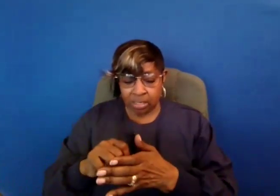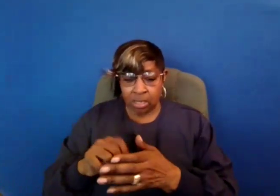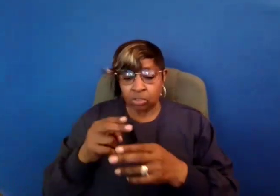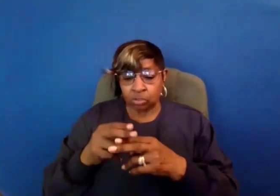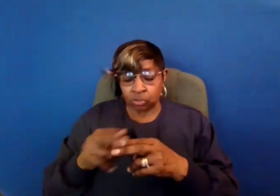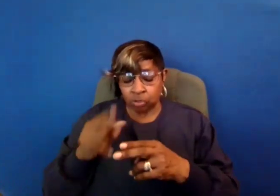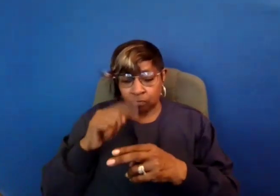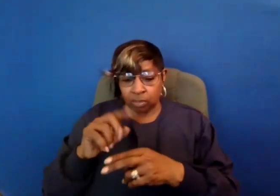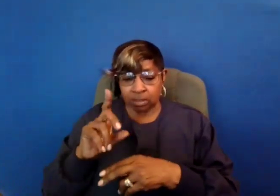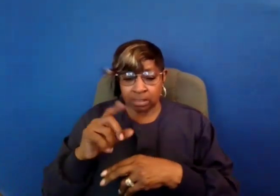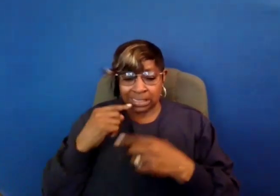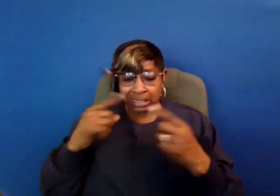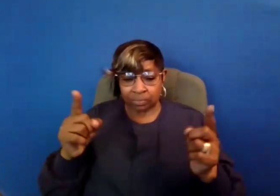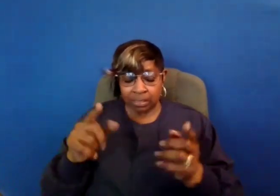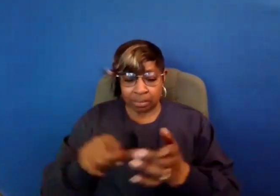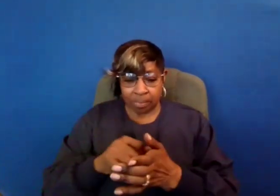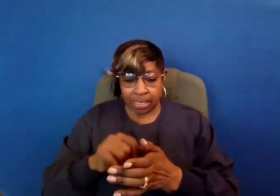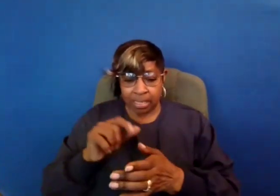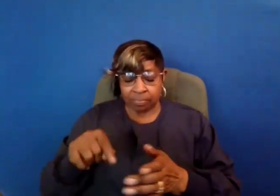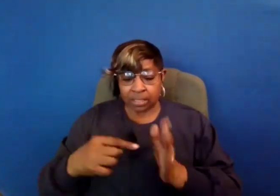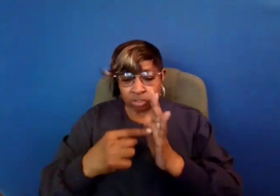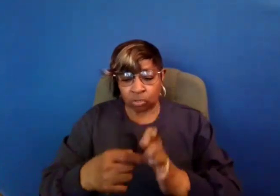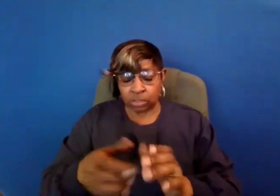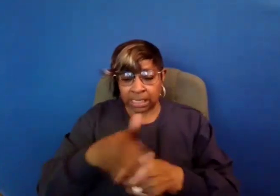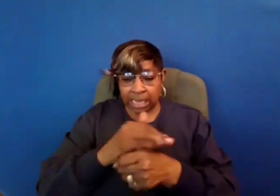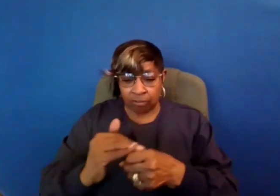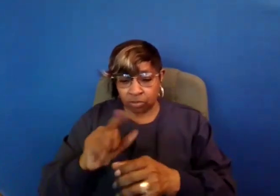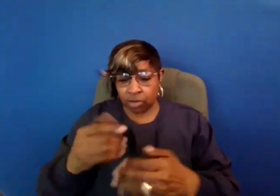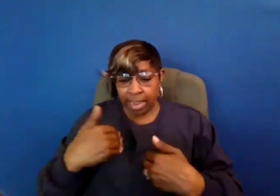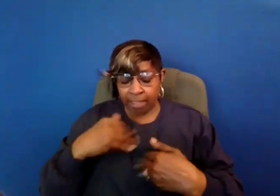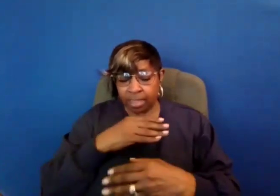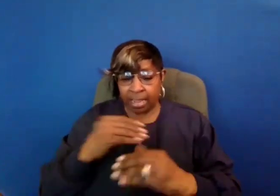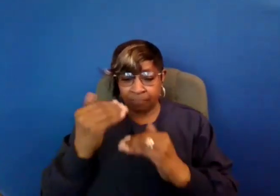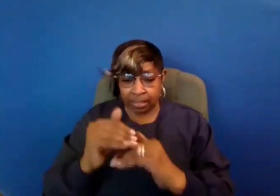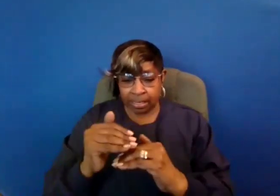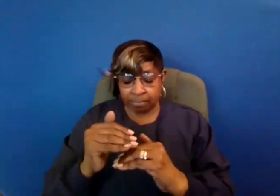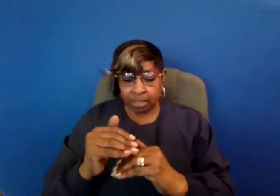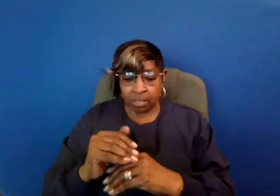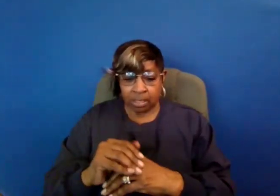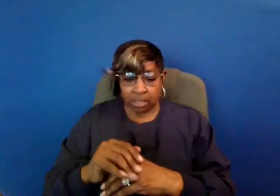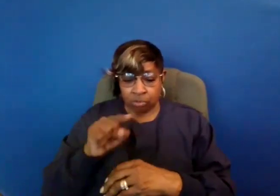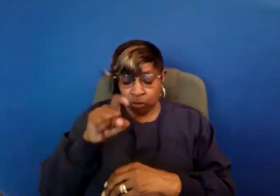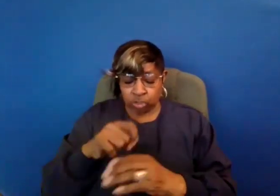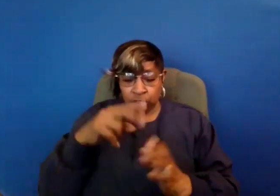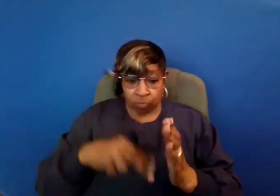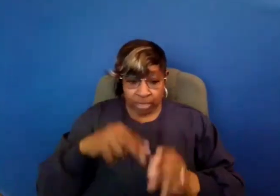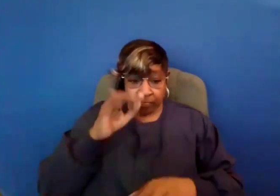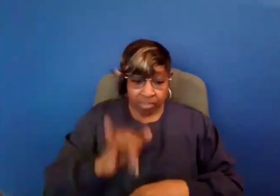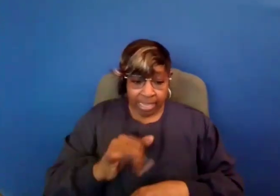But that shows you the coverages that you have and the limits that you have. So you should definitely look at that. And